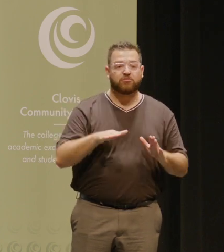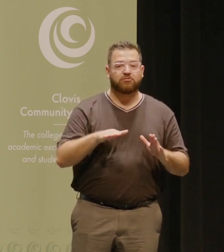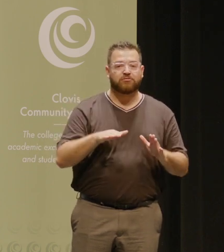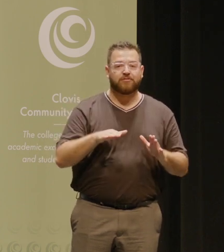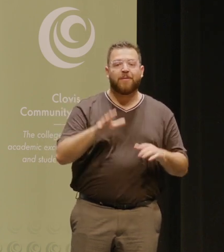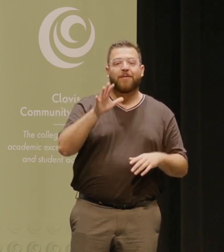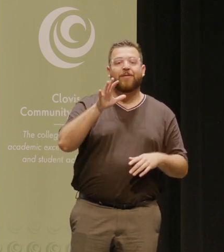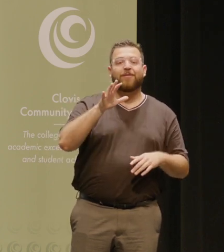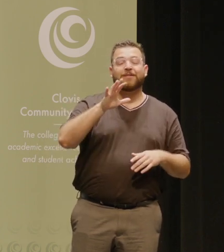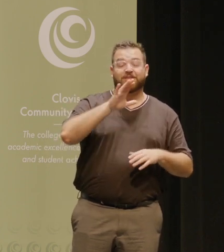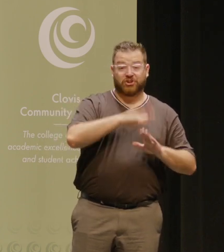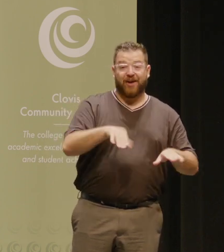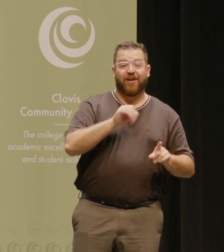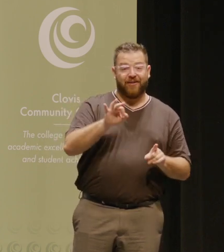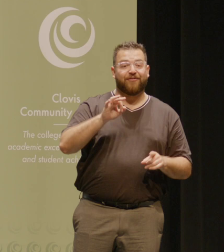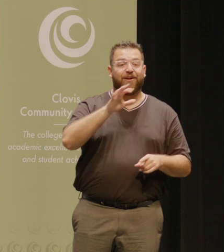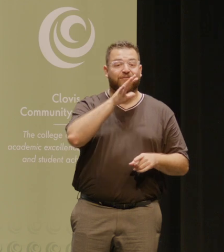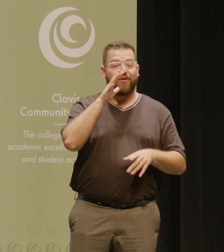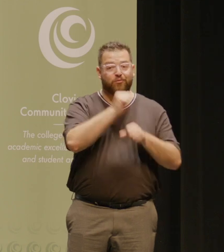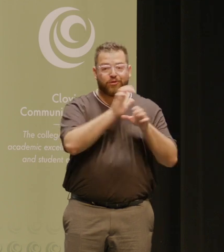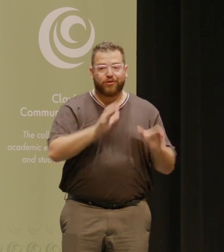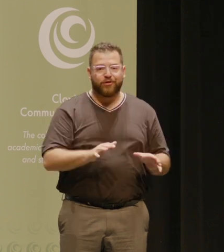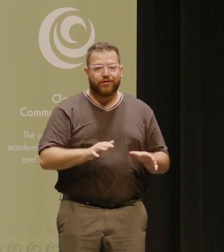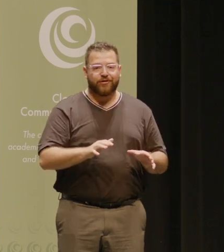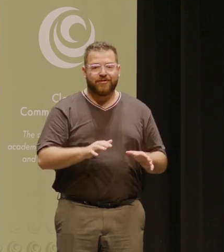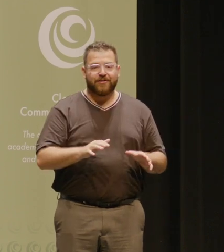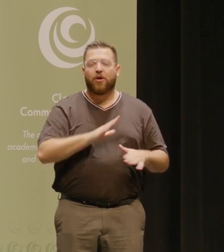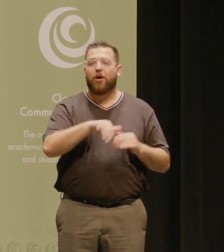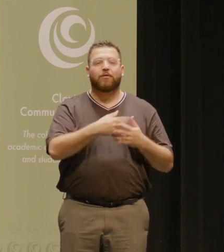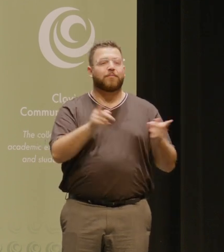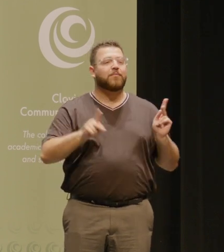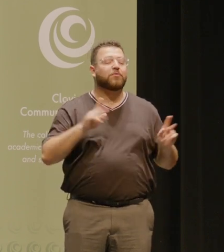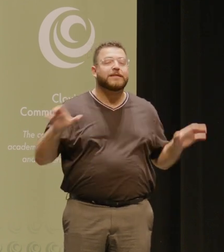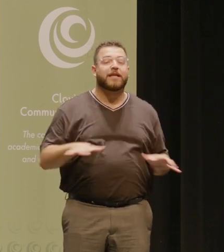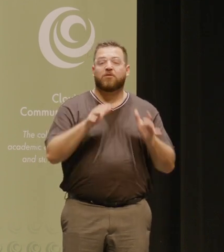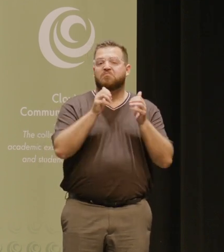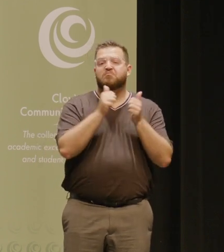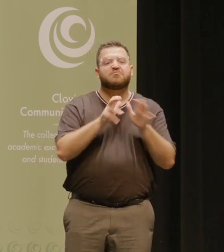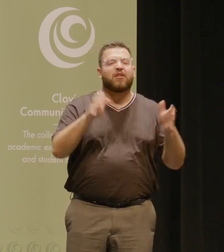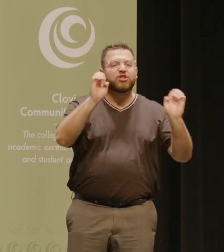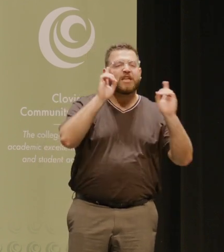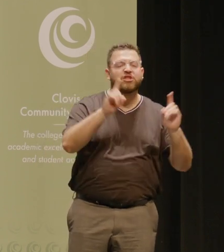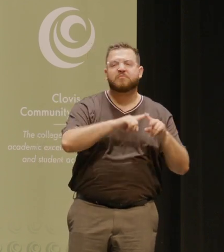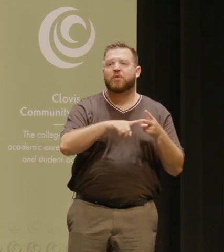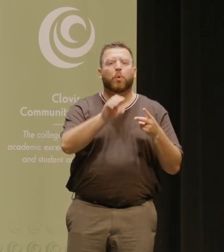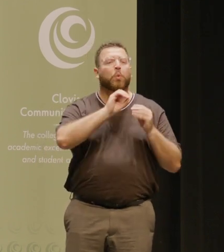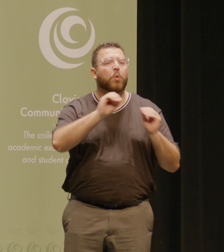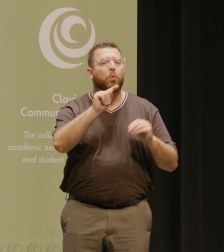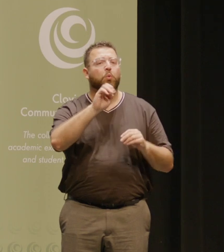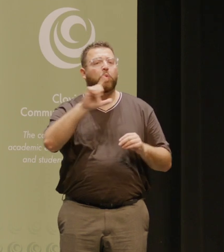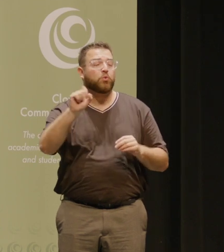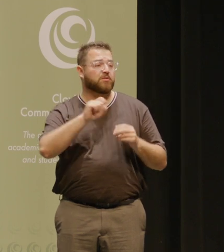worker. They did all this with no education, no tools, and all the reasons to